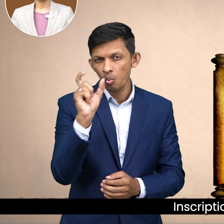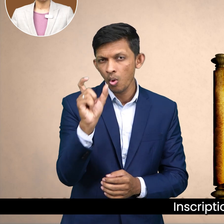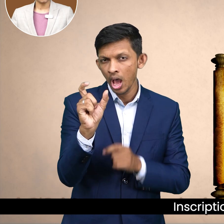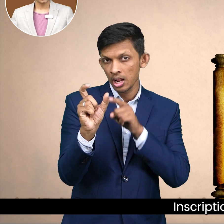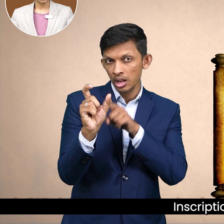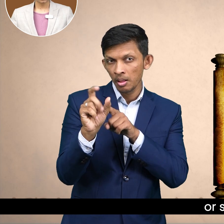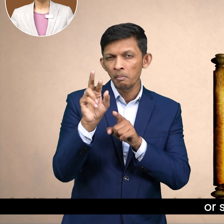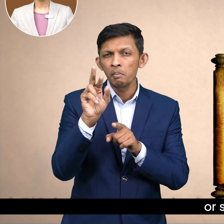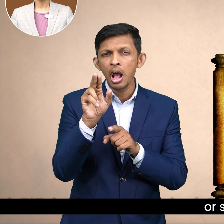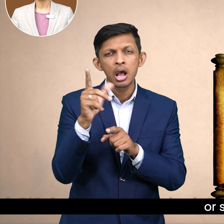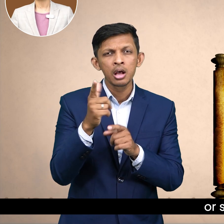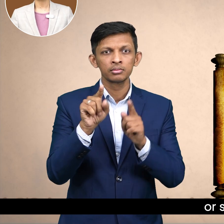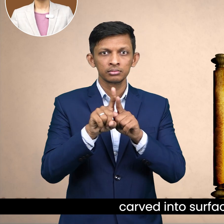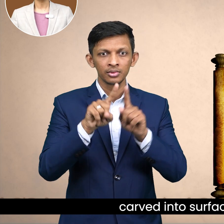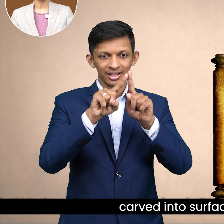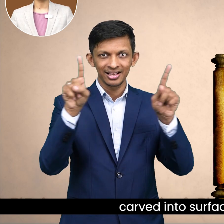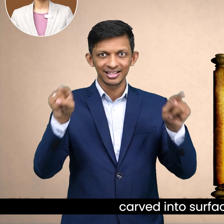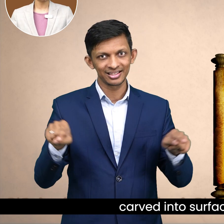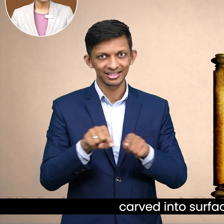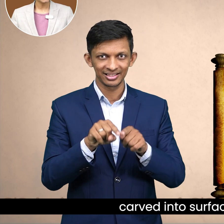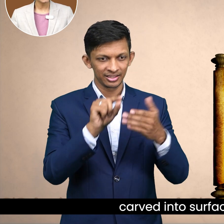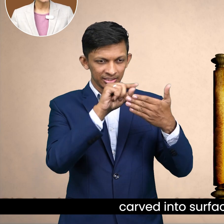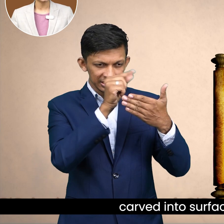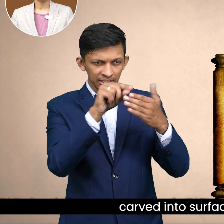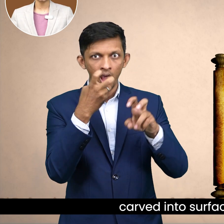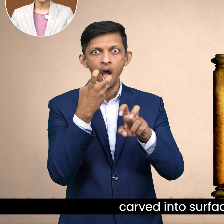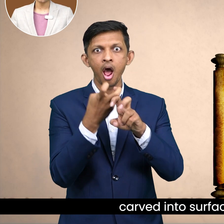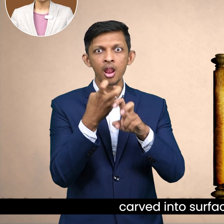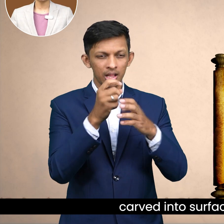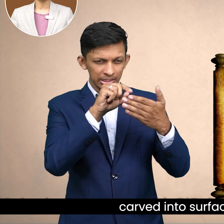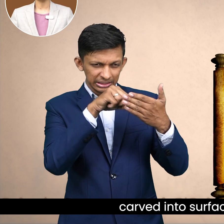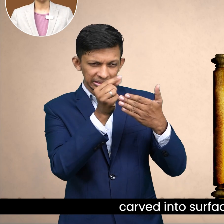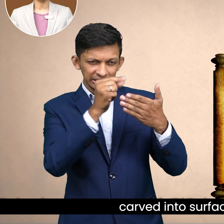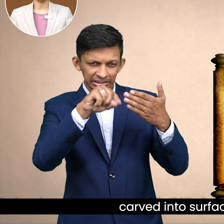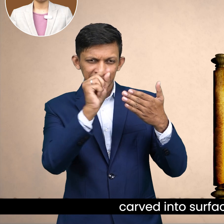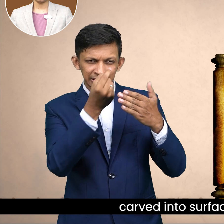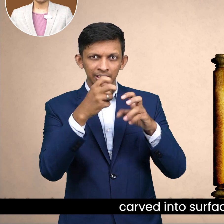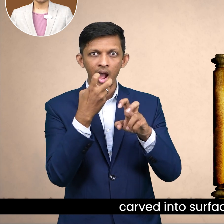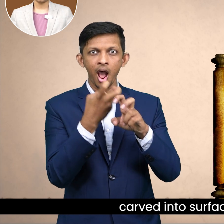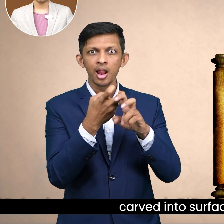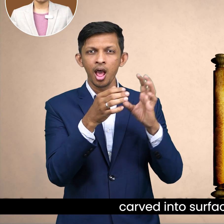Inscriptions are words or symbols carved into surfaces like stone or metal.